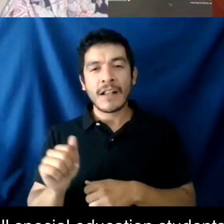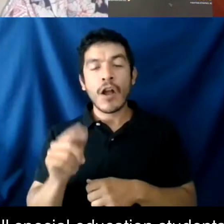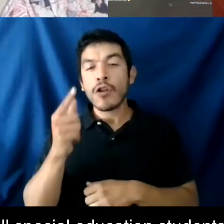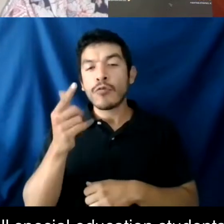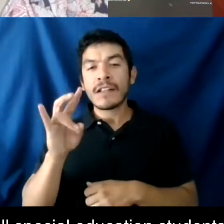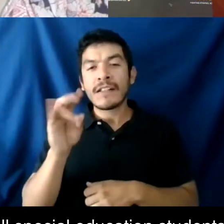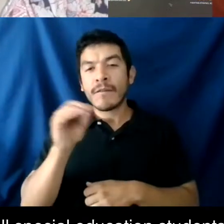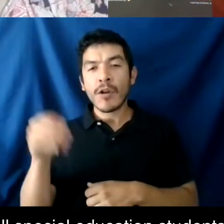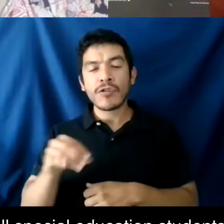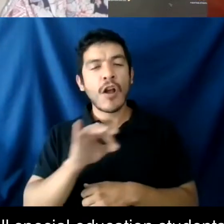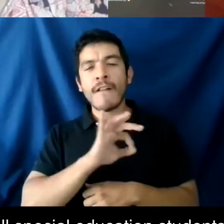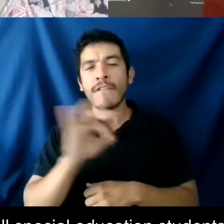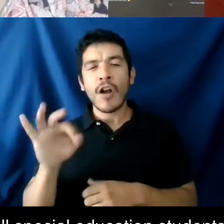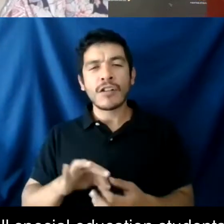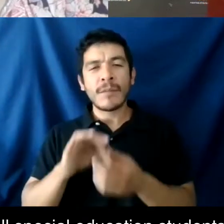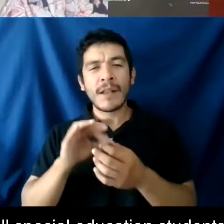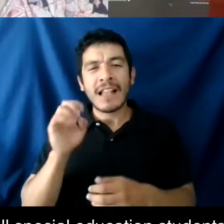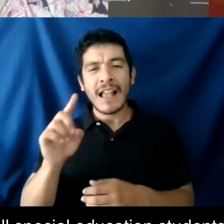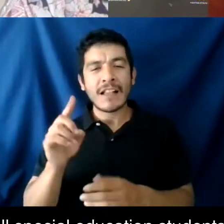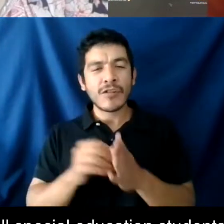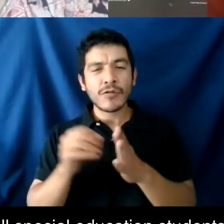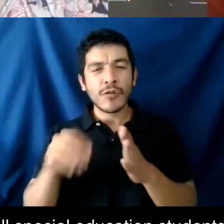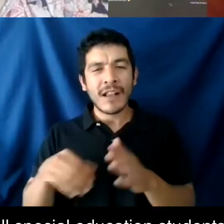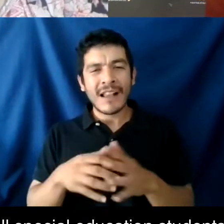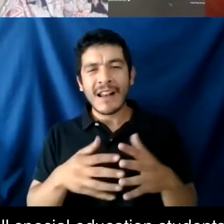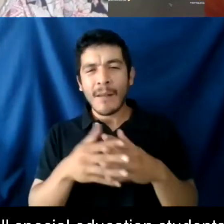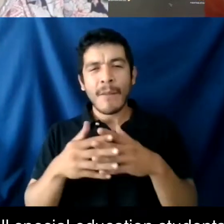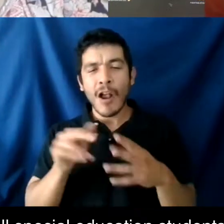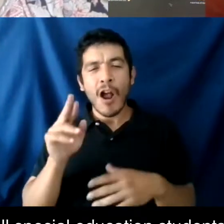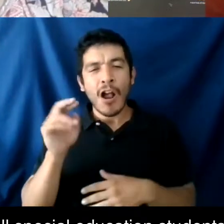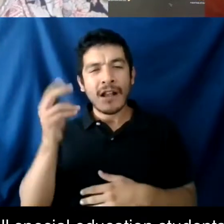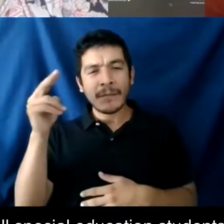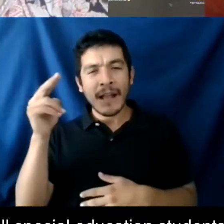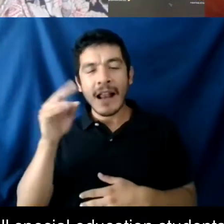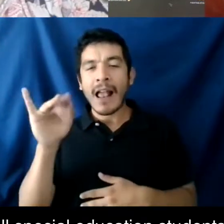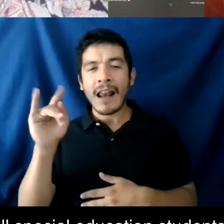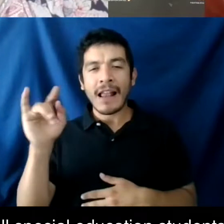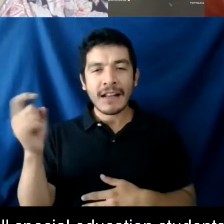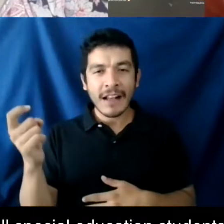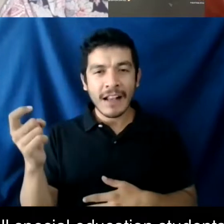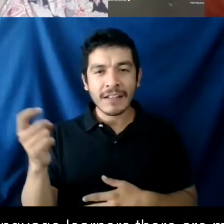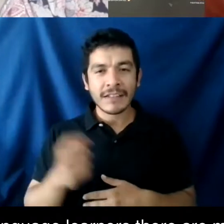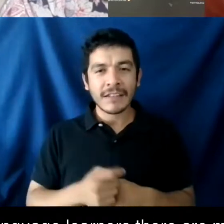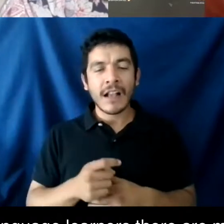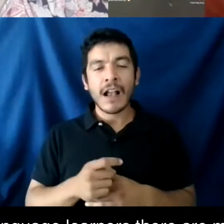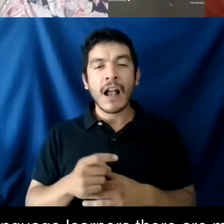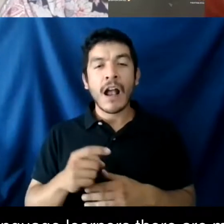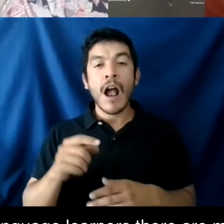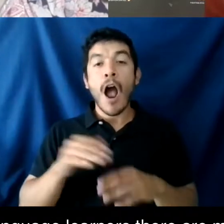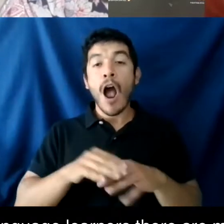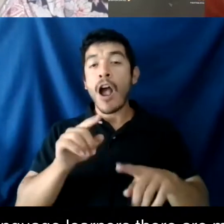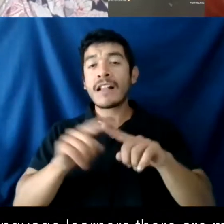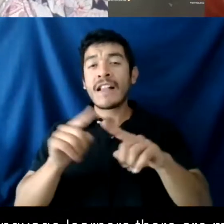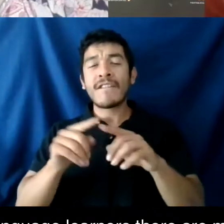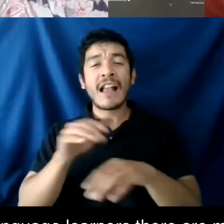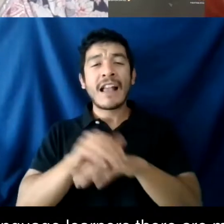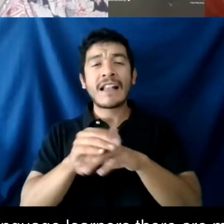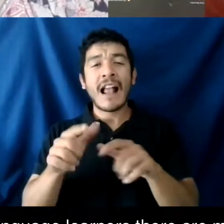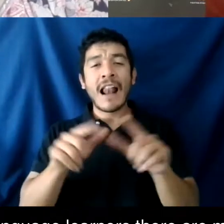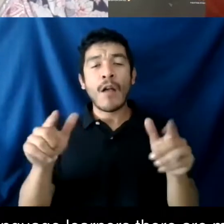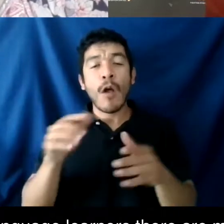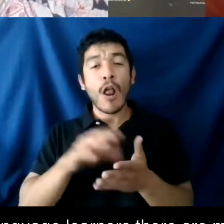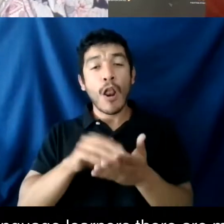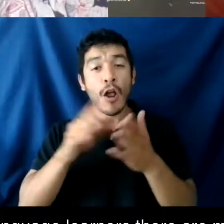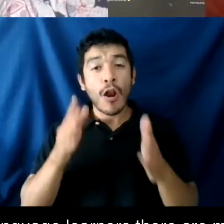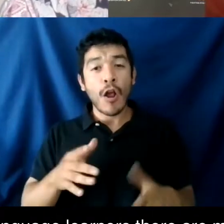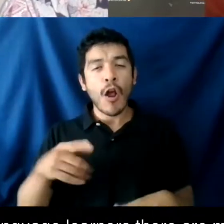of all special education students in America are Hispanic and Latinx. Among English language learners, there are more